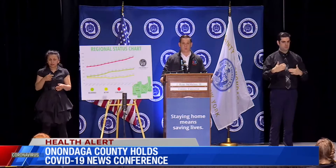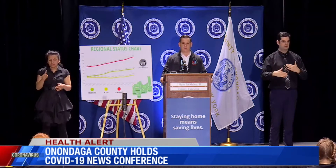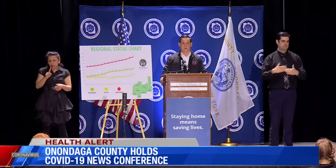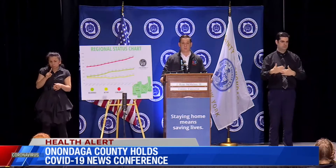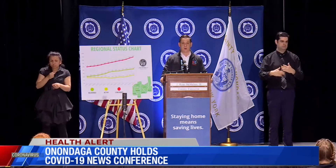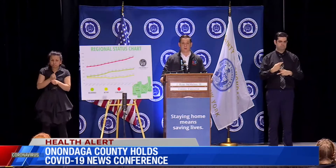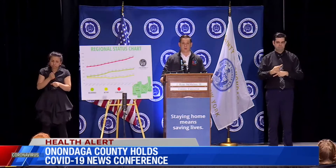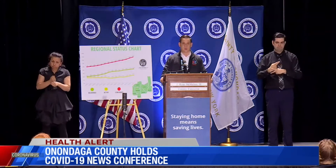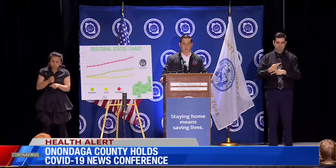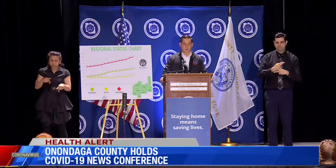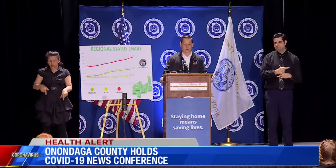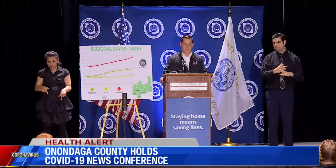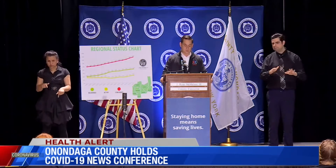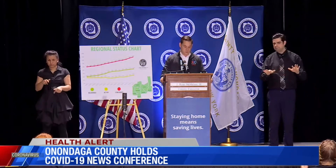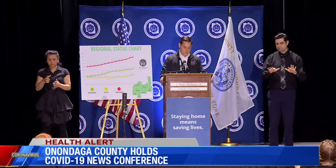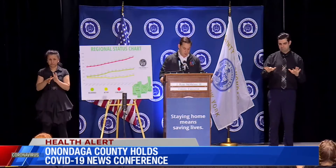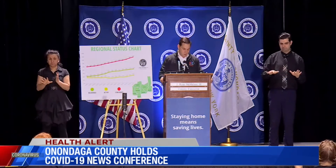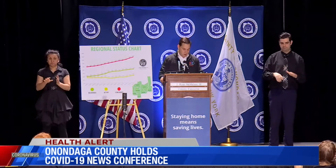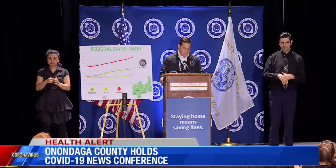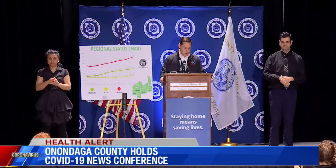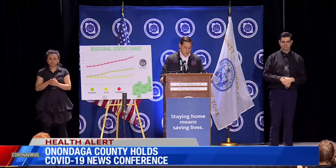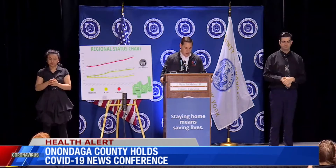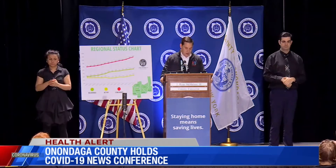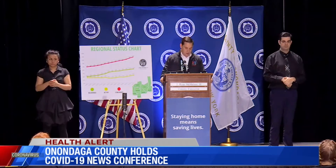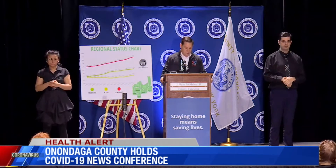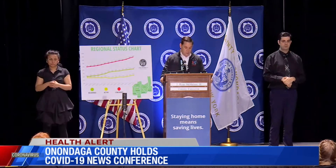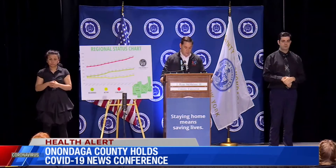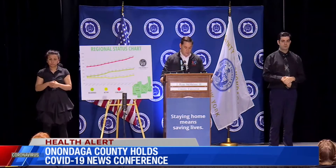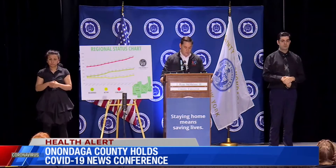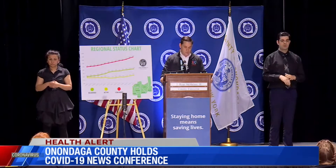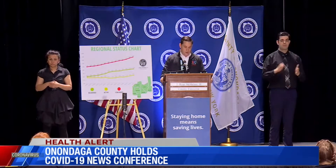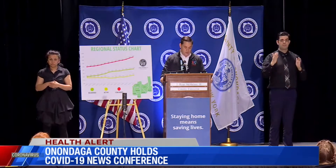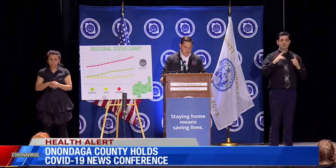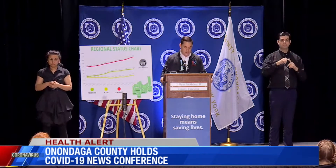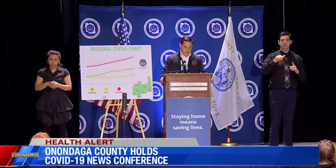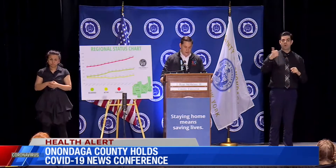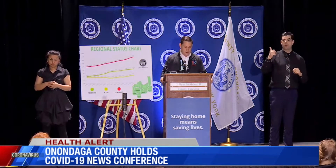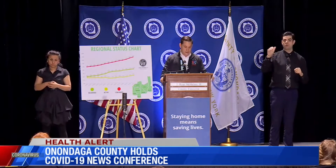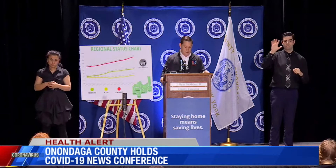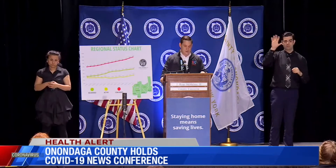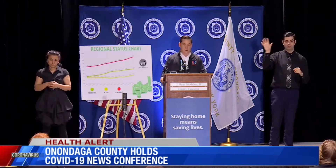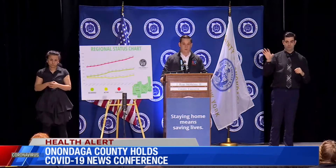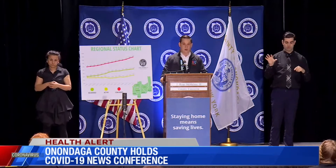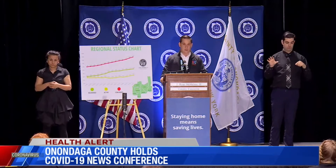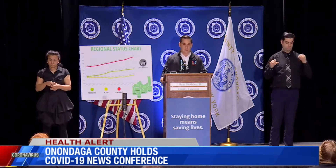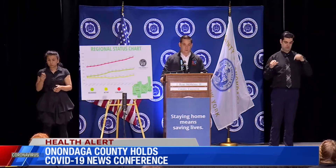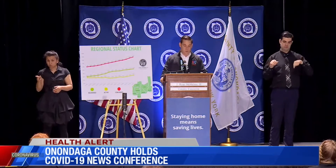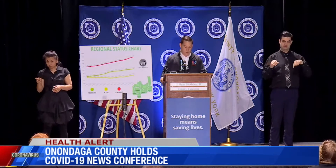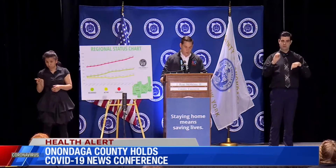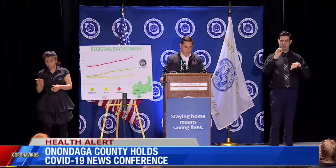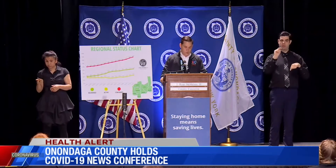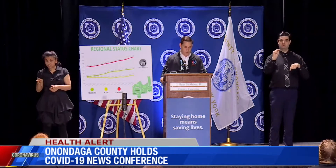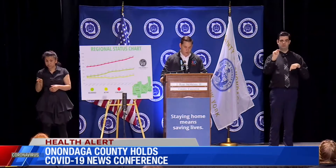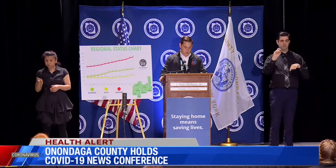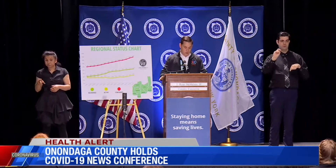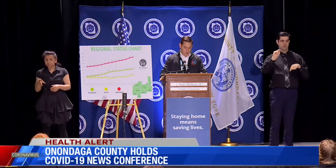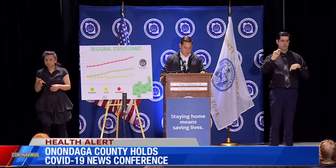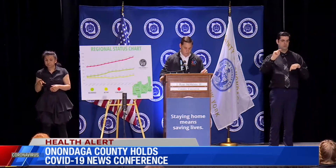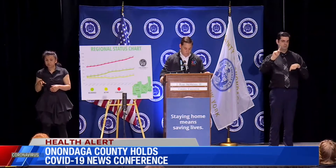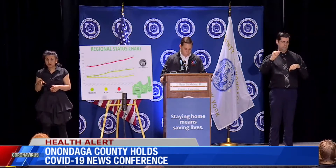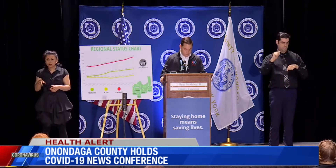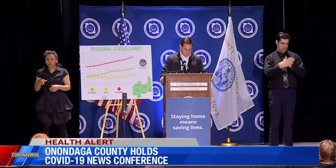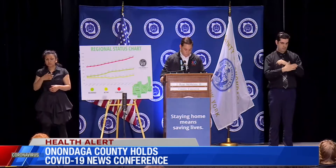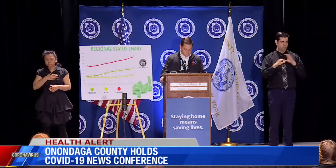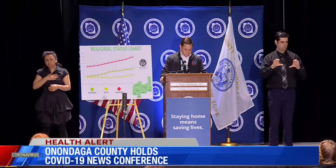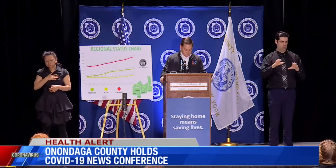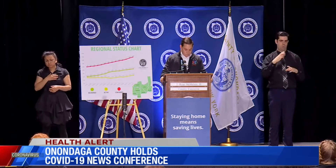deaths when it's compared to other communities. We're doing very well, but it's still very painful when we lose our